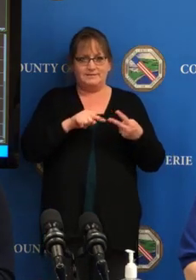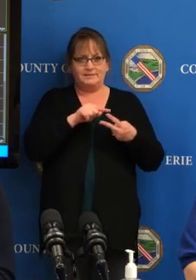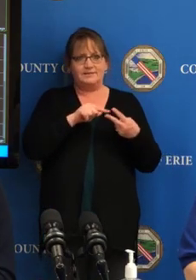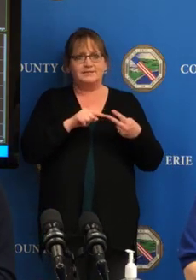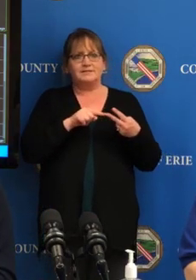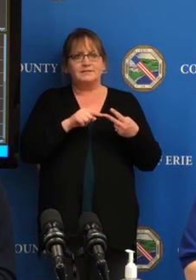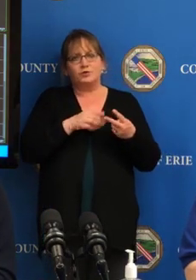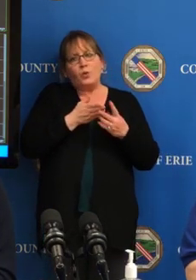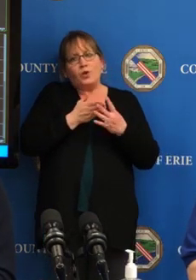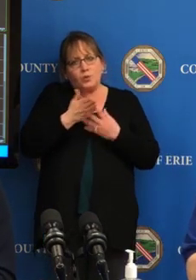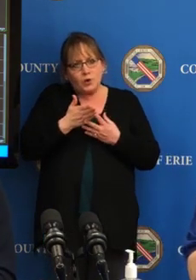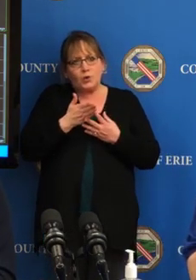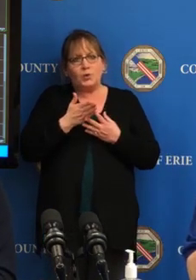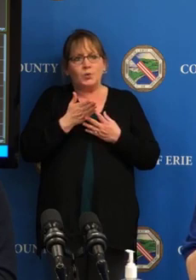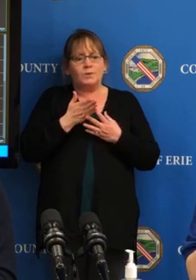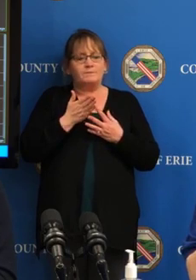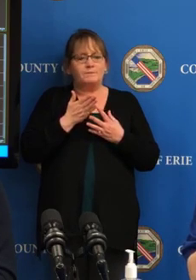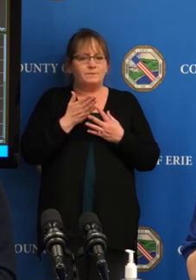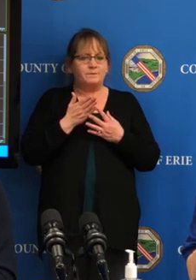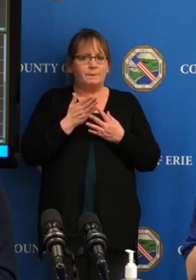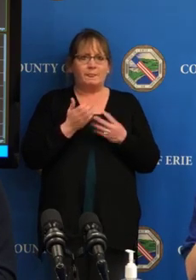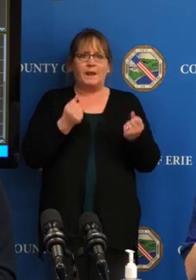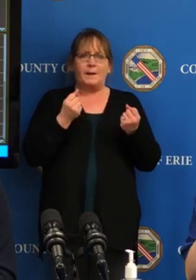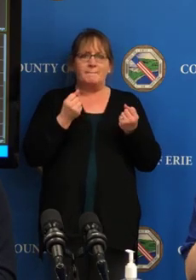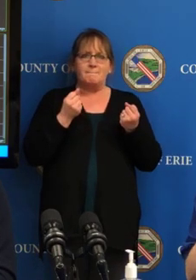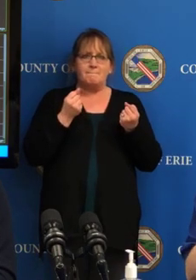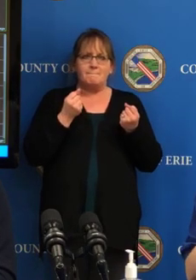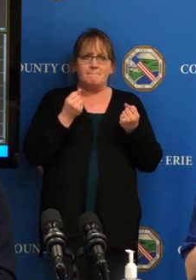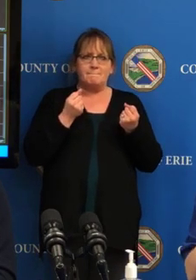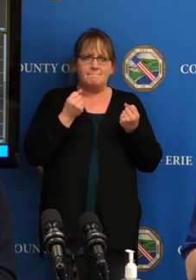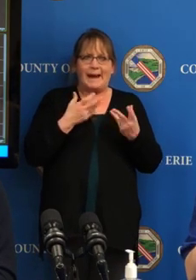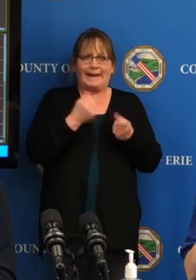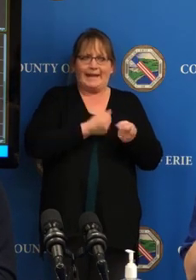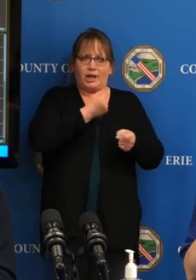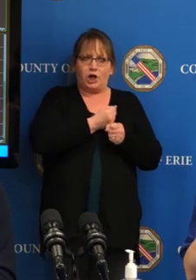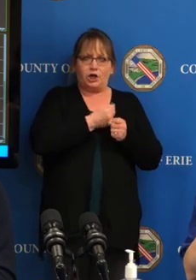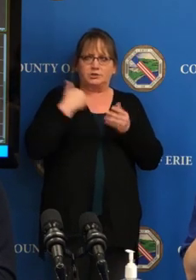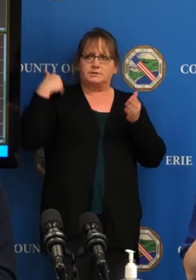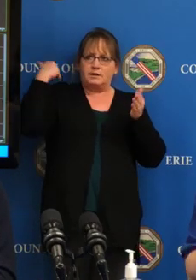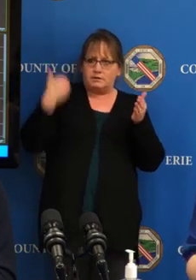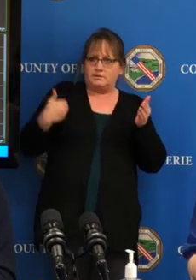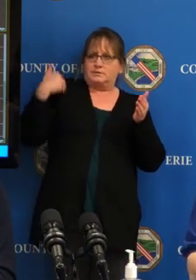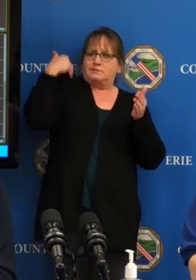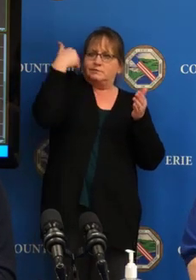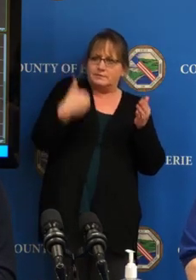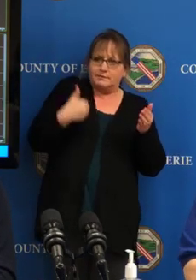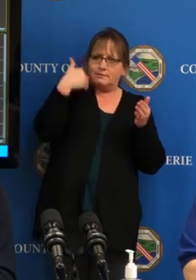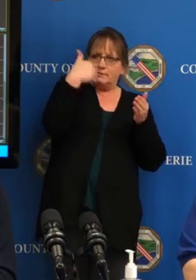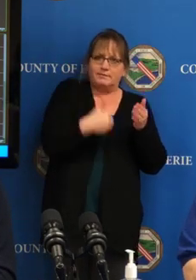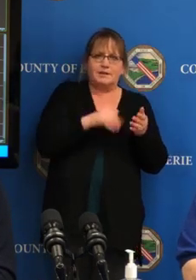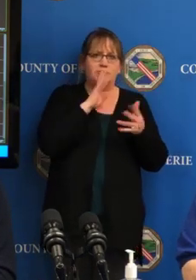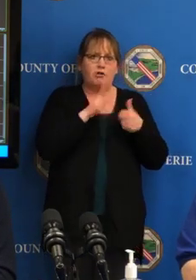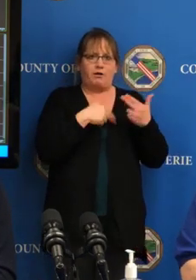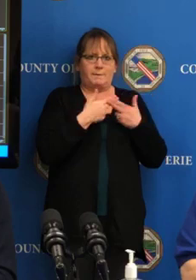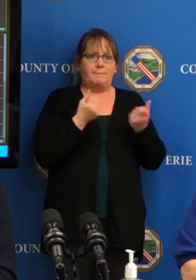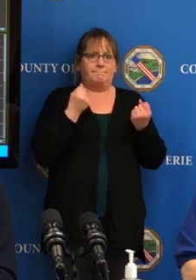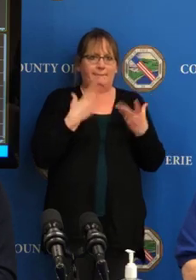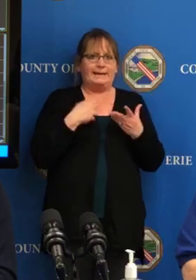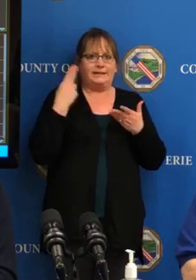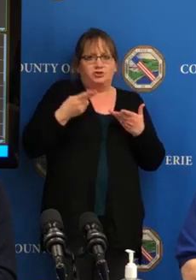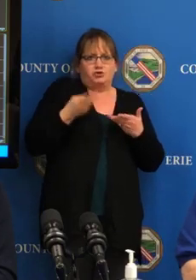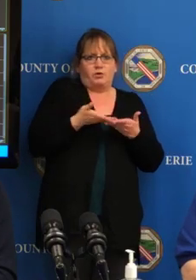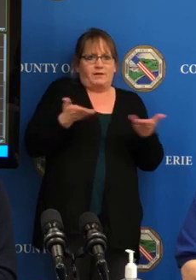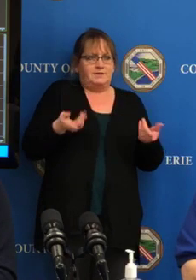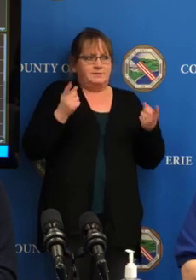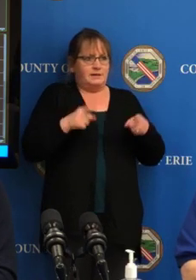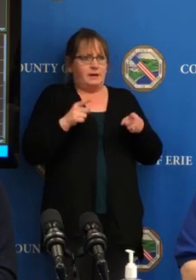you through, there's multiple decades of time, and they reference many different historical events that happened throughout our